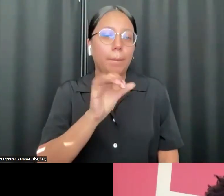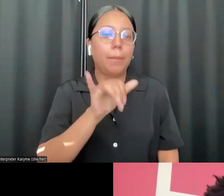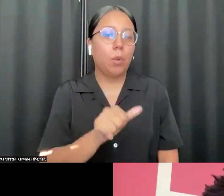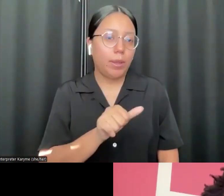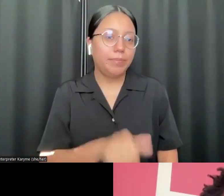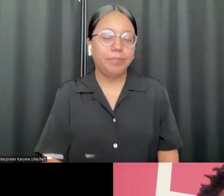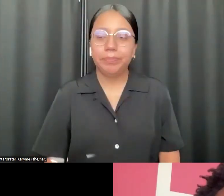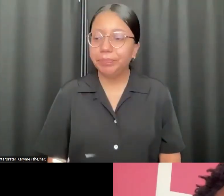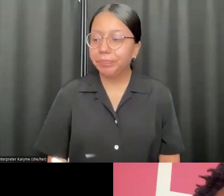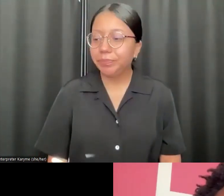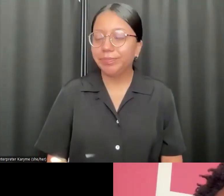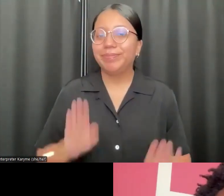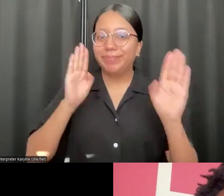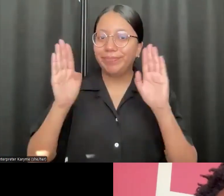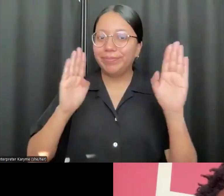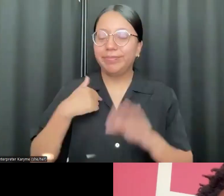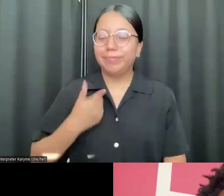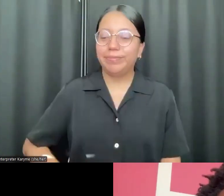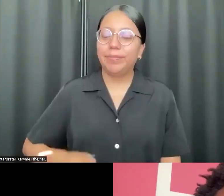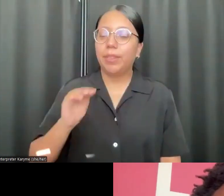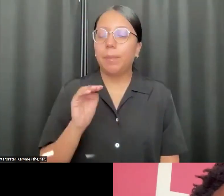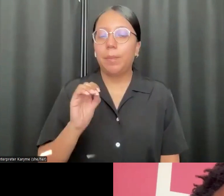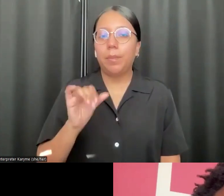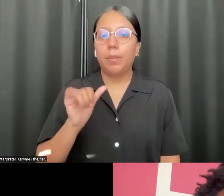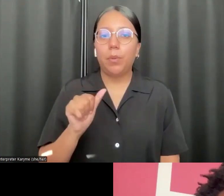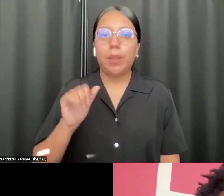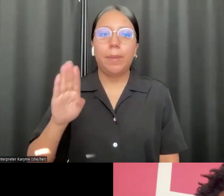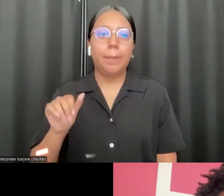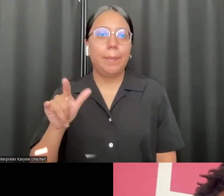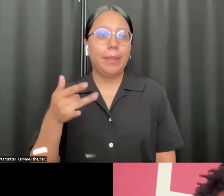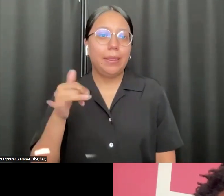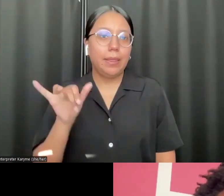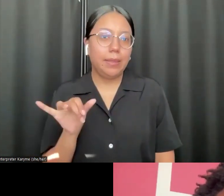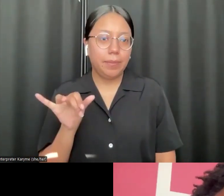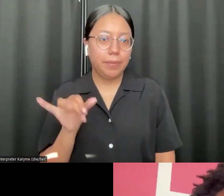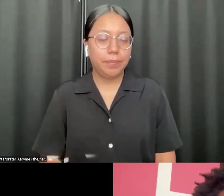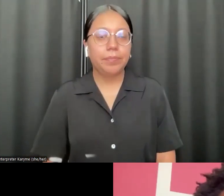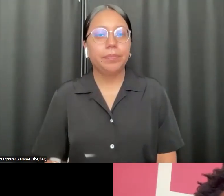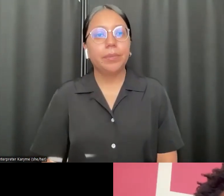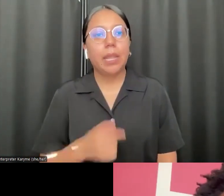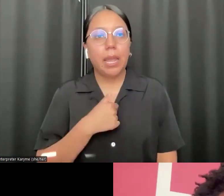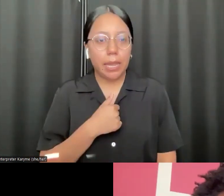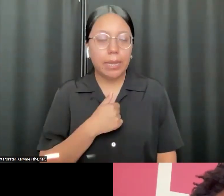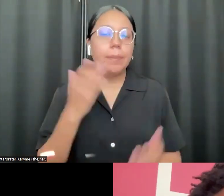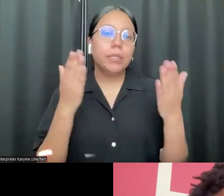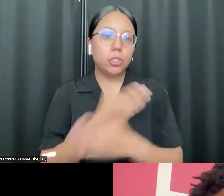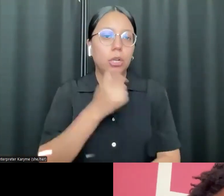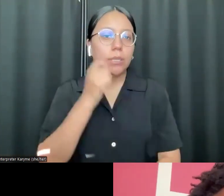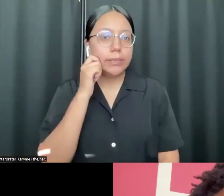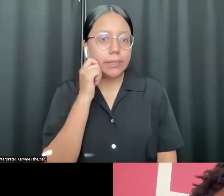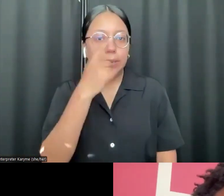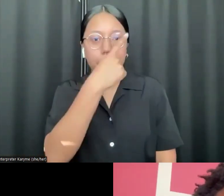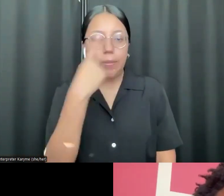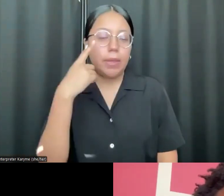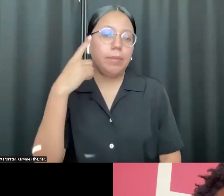Hello, everyone. My name is Moya Bailey. I am a dark-skinned Black person with